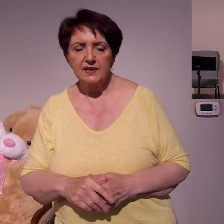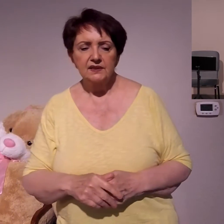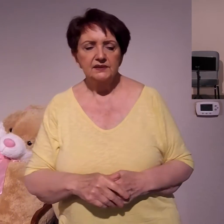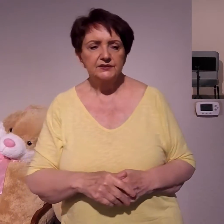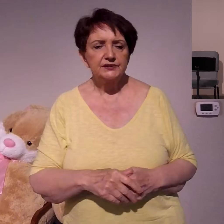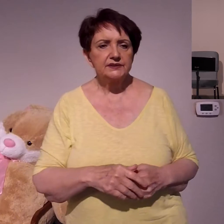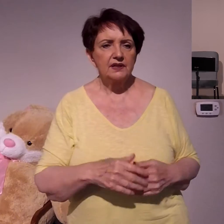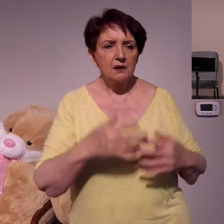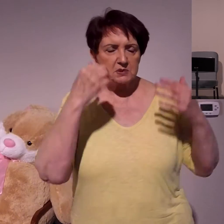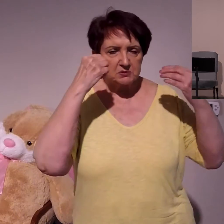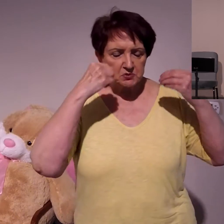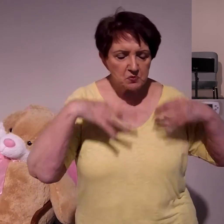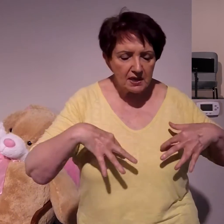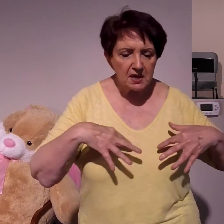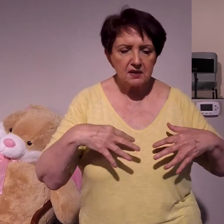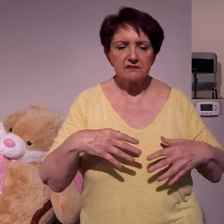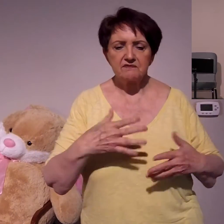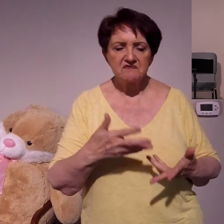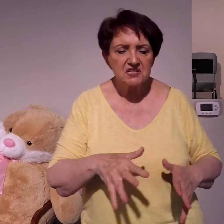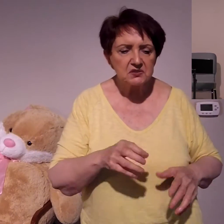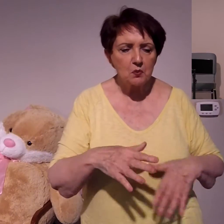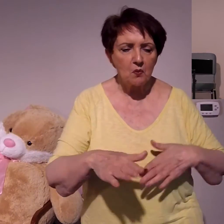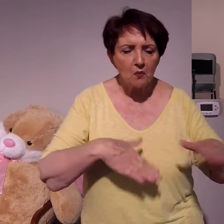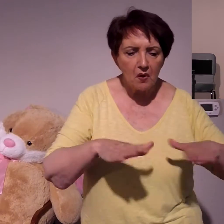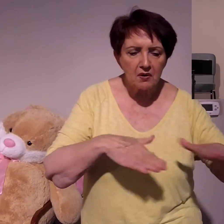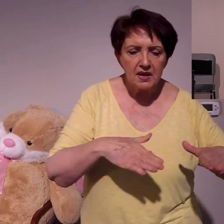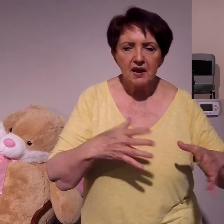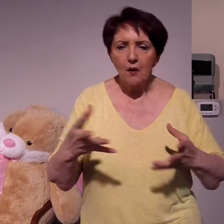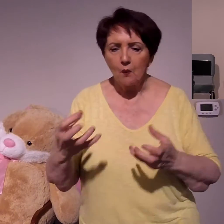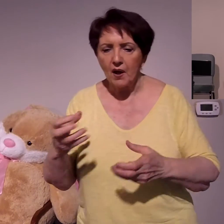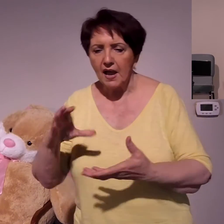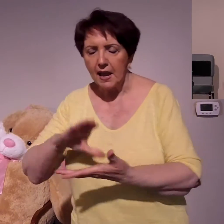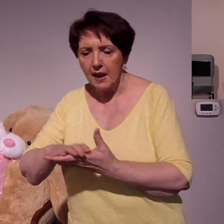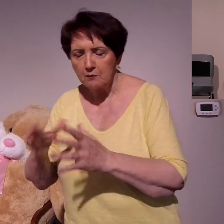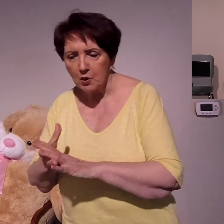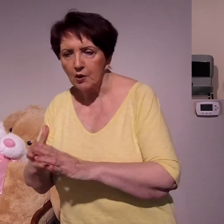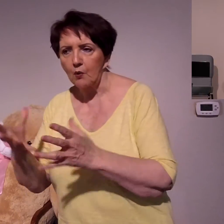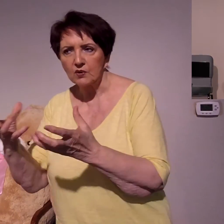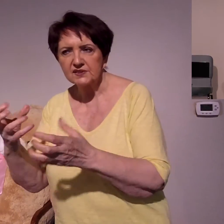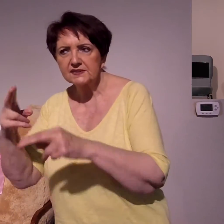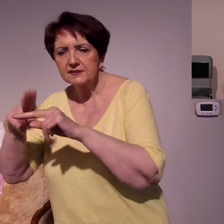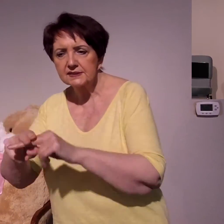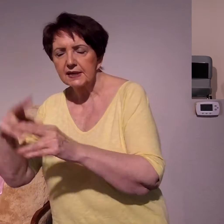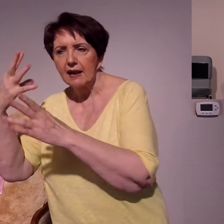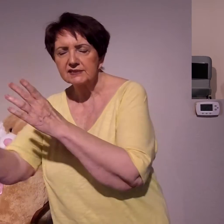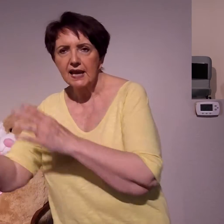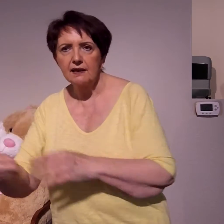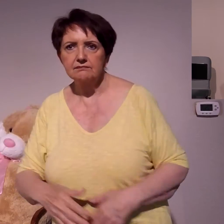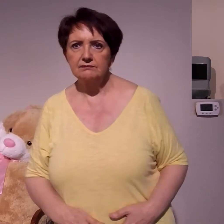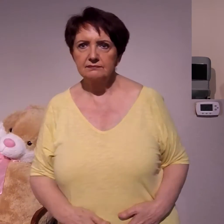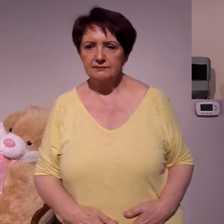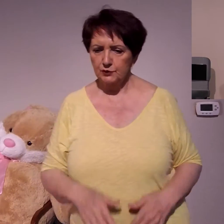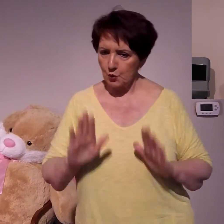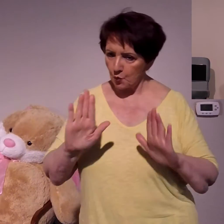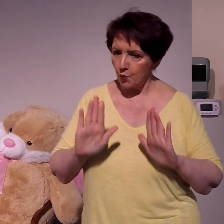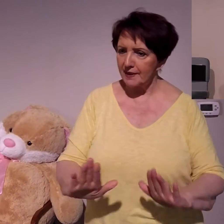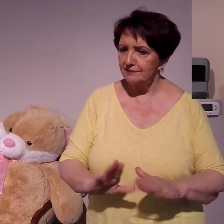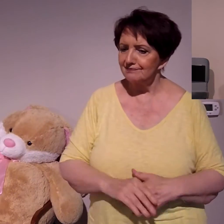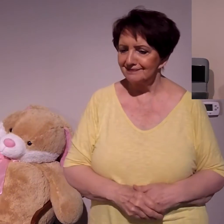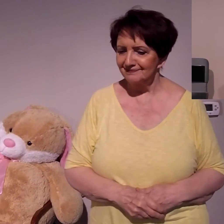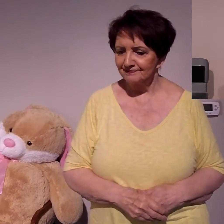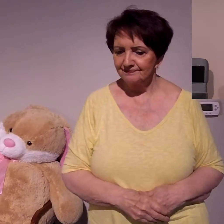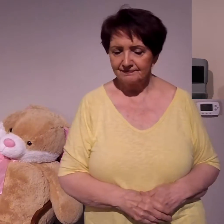woods and sweating and stuff, she said, well, I want a hamburger and I want to sit outside. I was like, great. And so I was